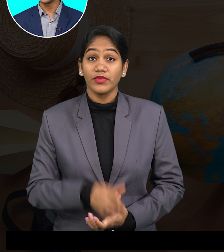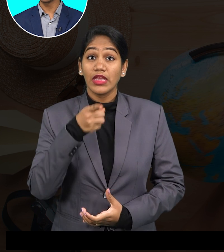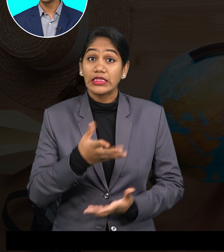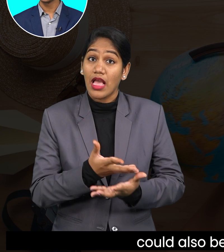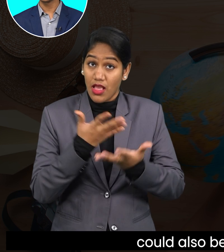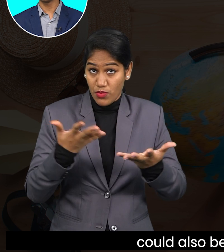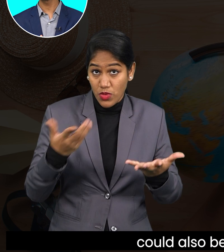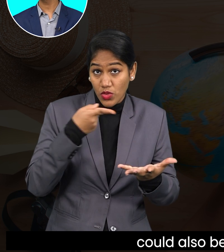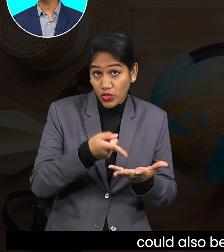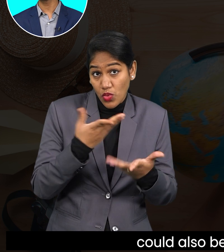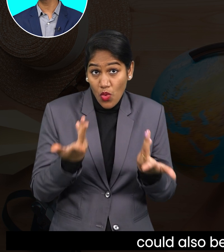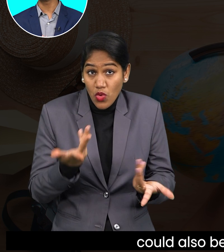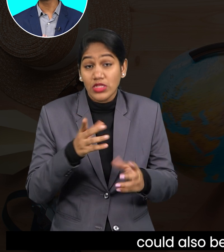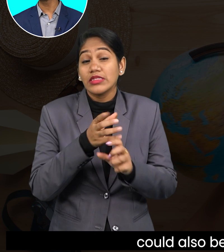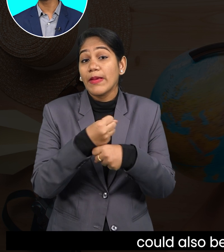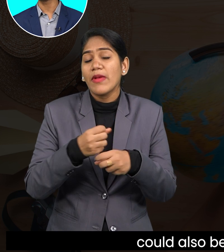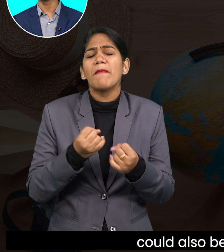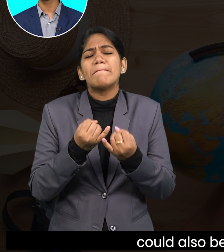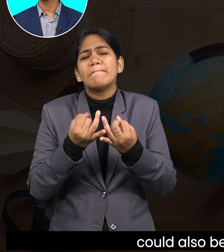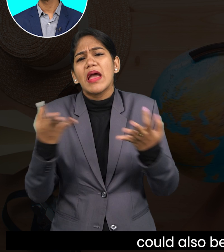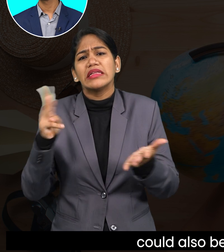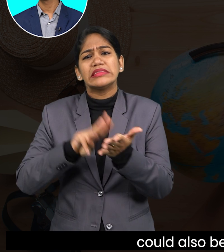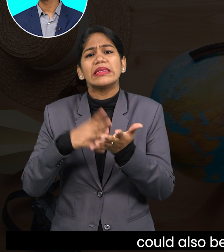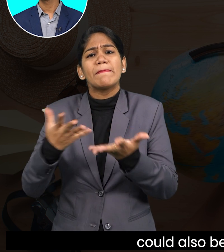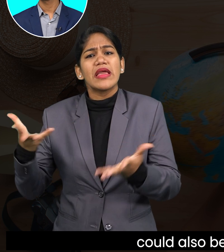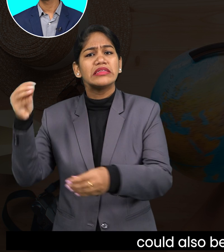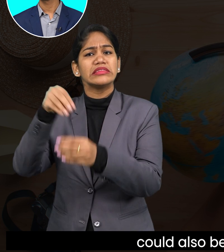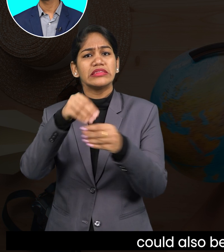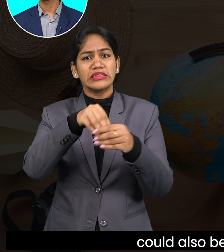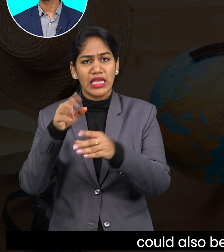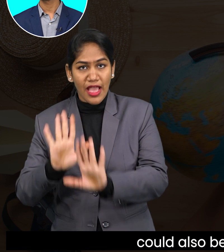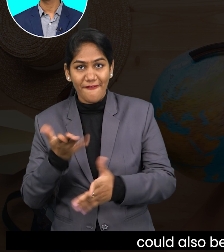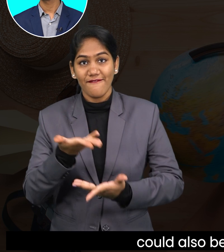An object could also be made of many materials.